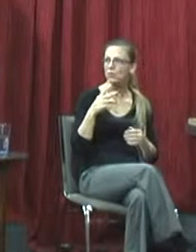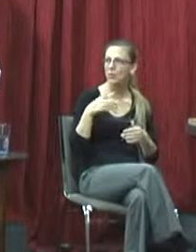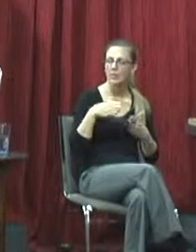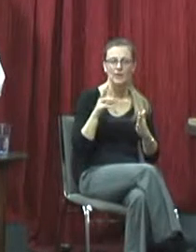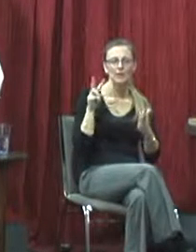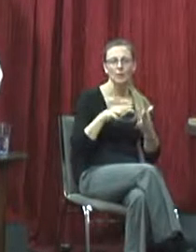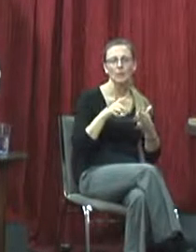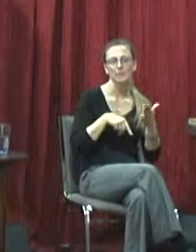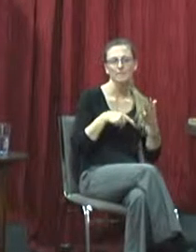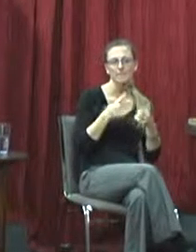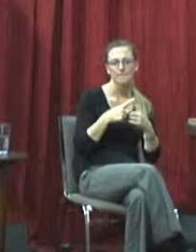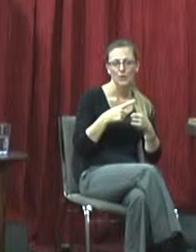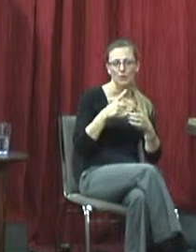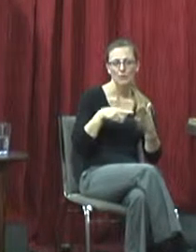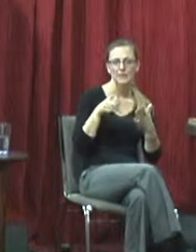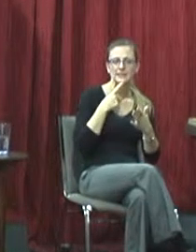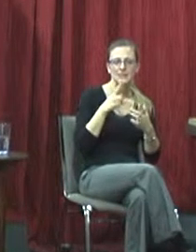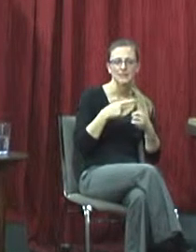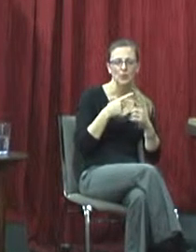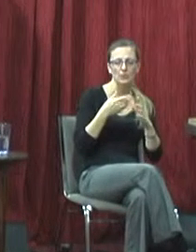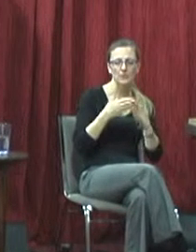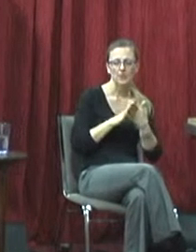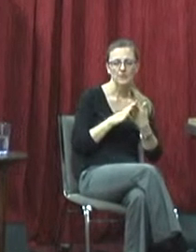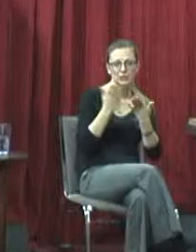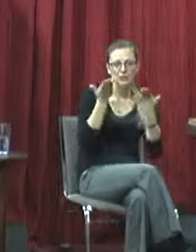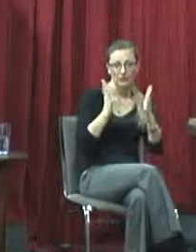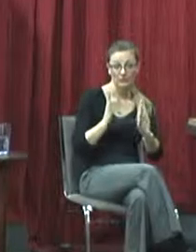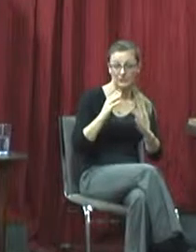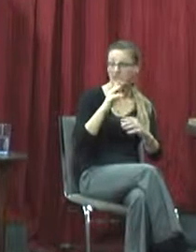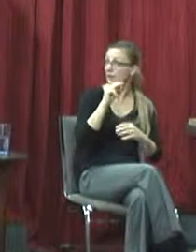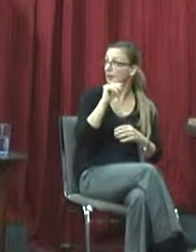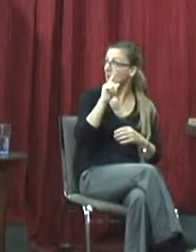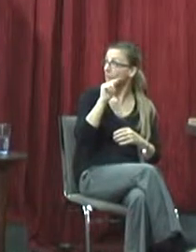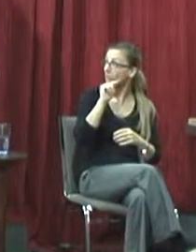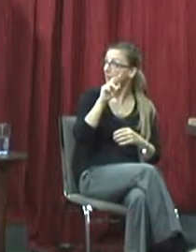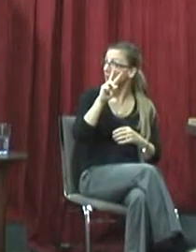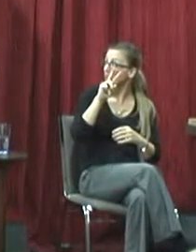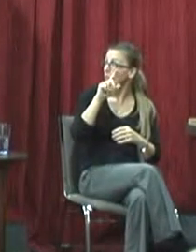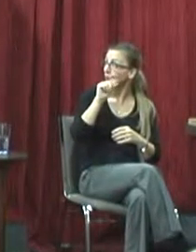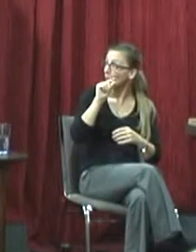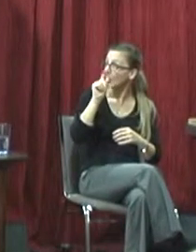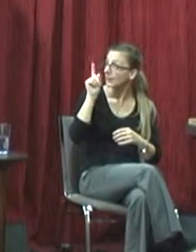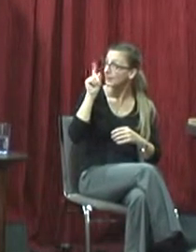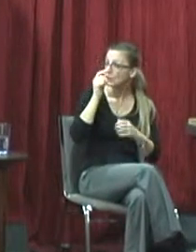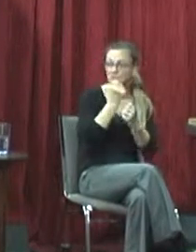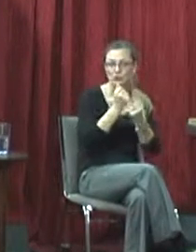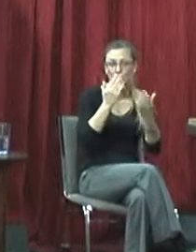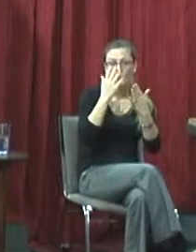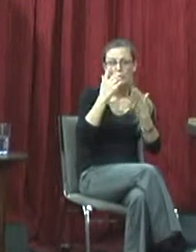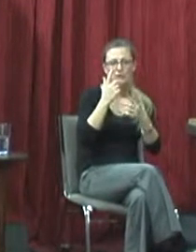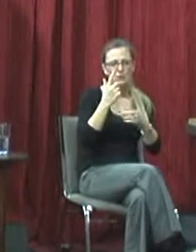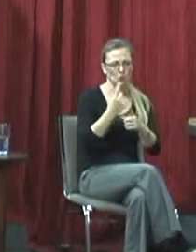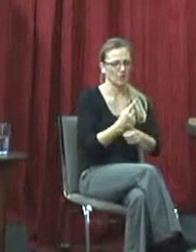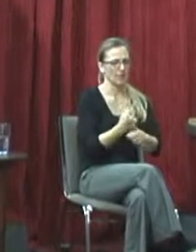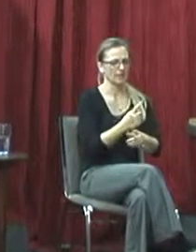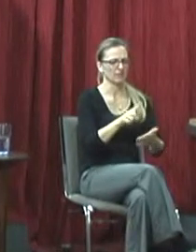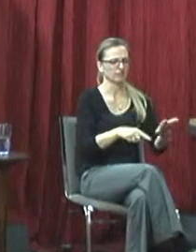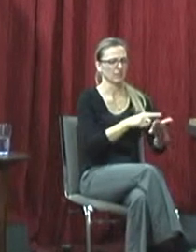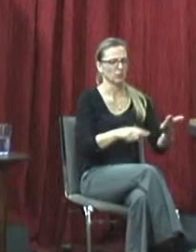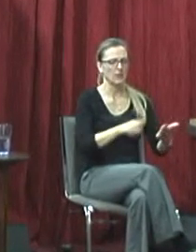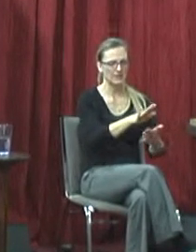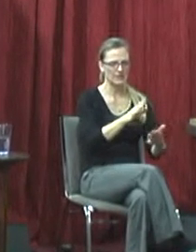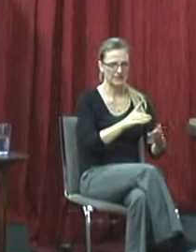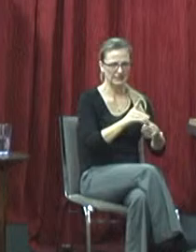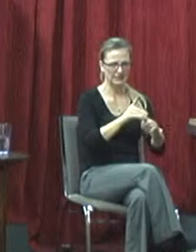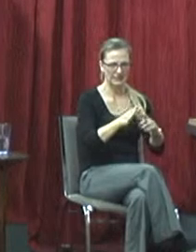being a servant. In Matthew chapter 20, Yeshua was correcting his disciples about their